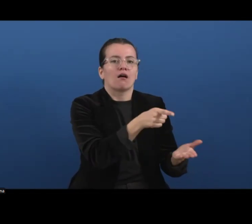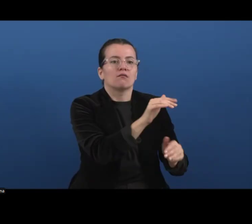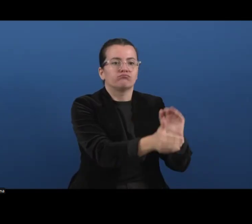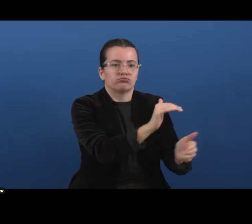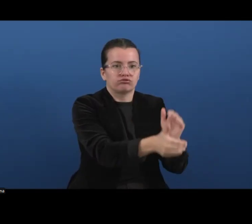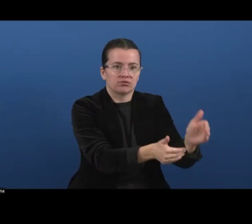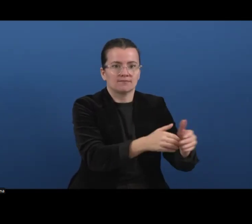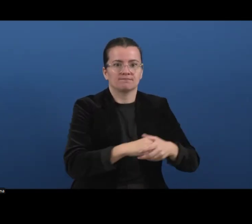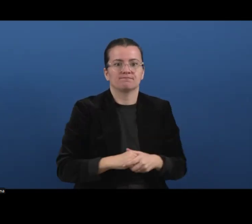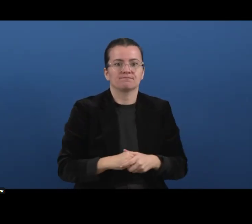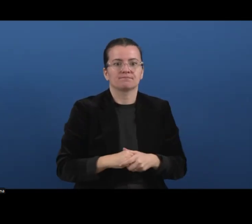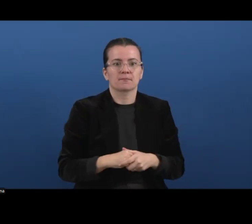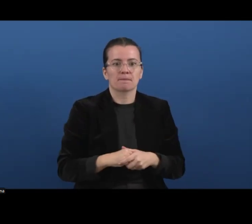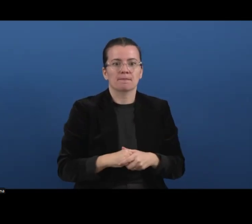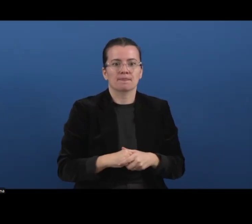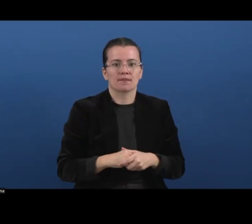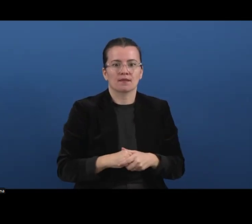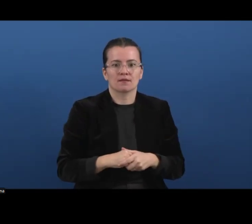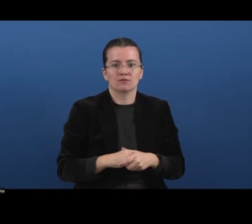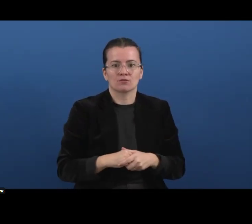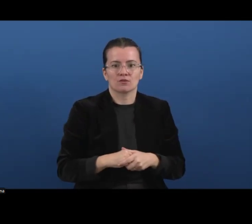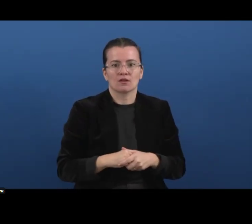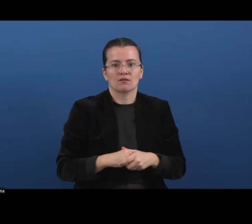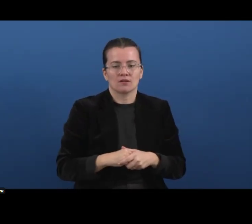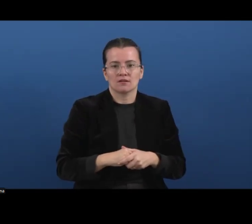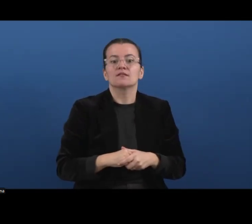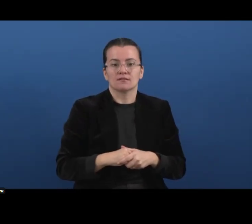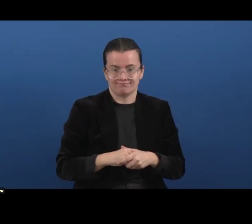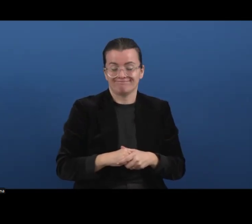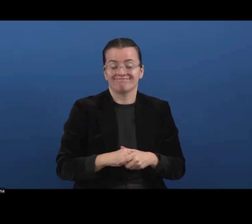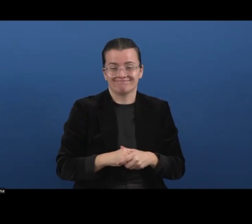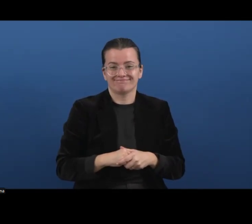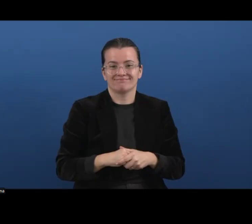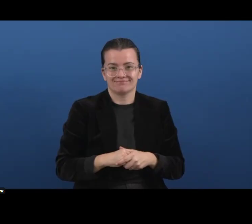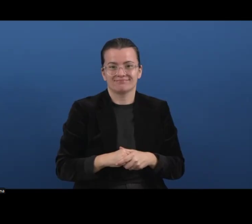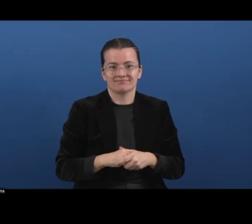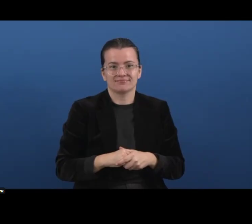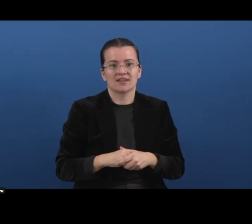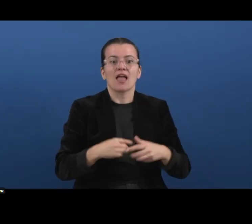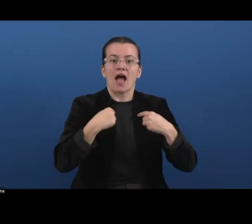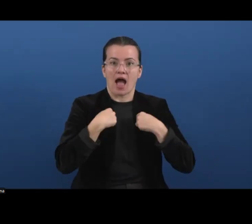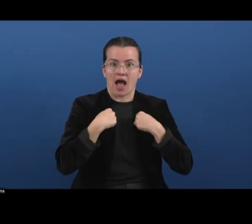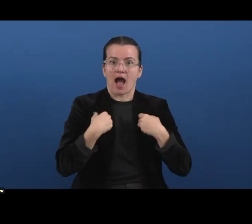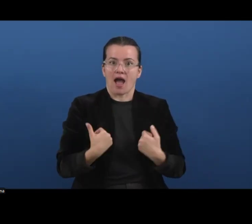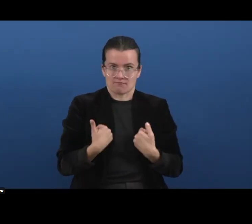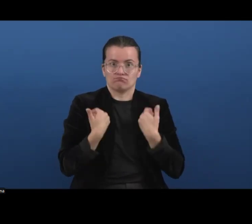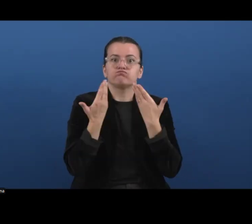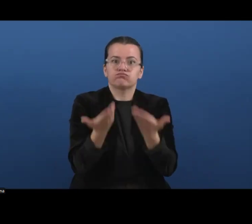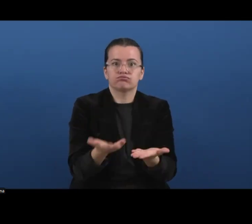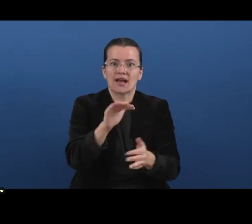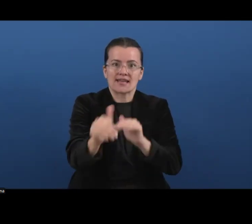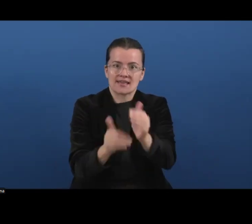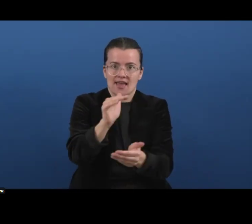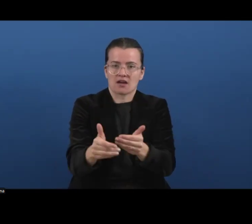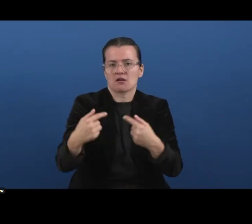the second option. The third option is I provide paid care as a professional, for example, in the health